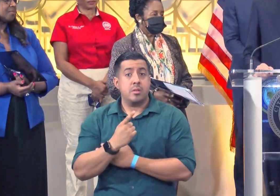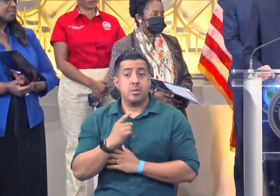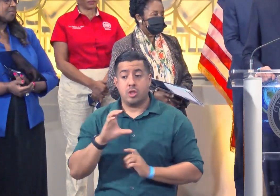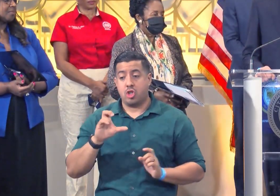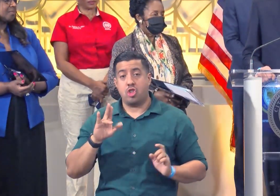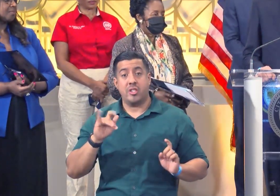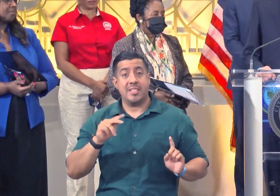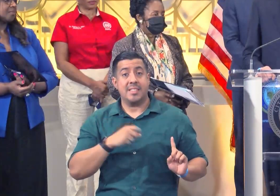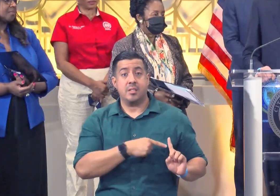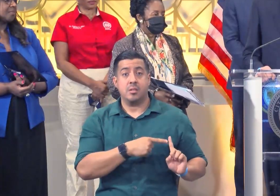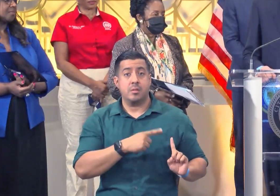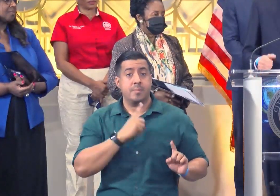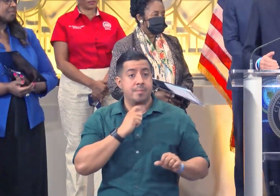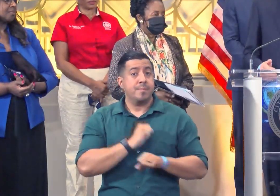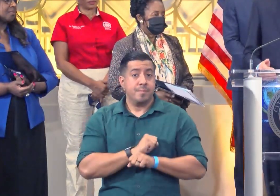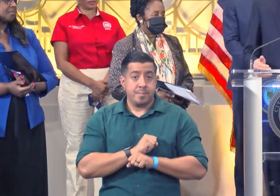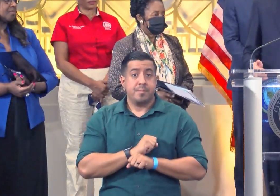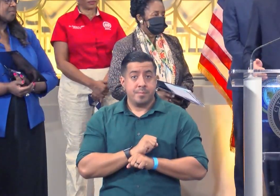has fully founded